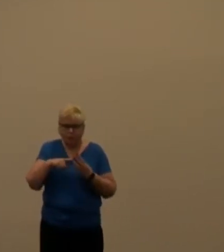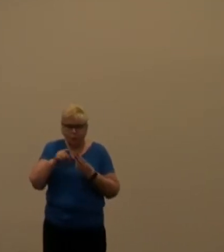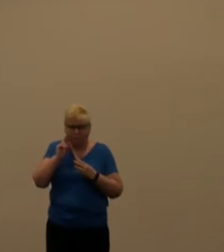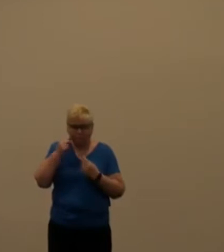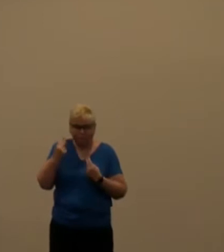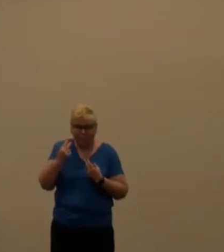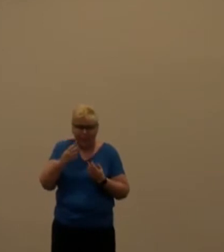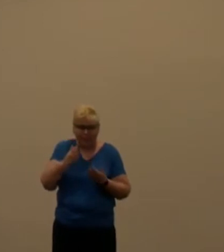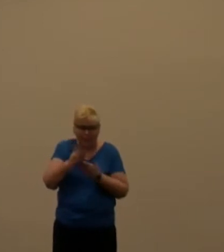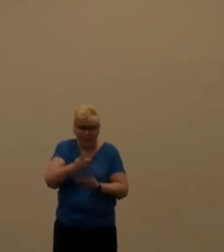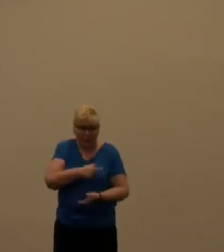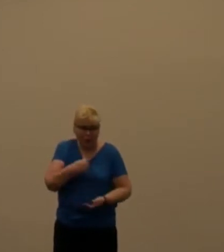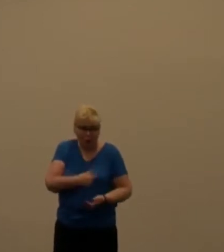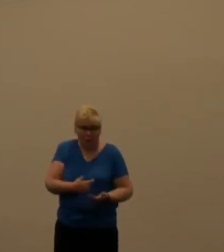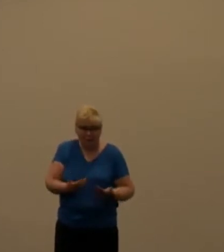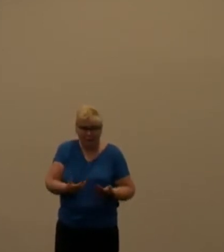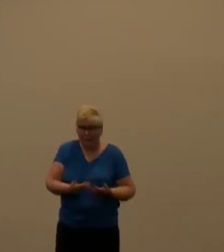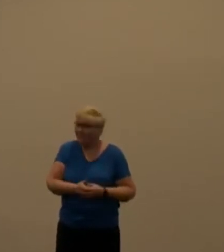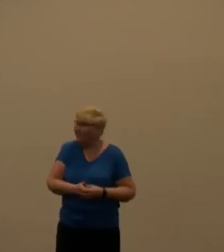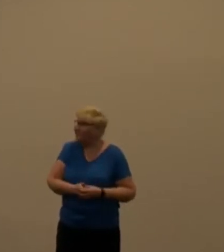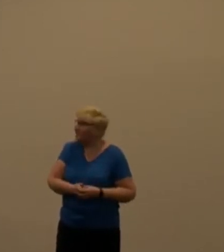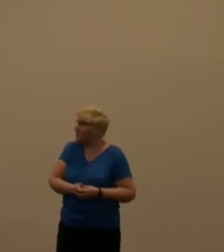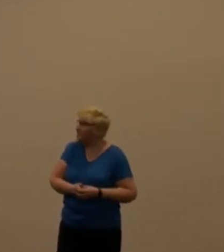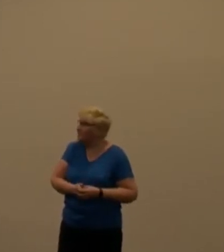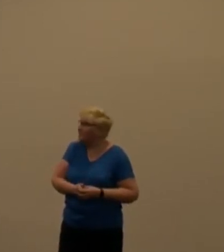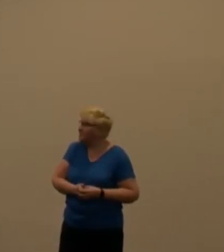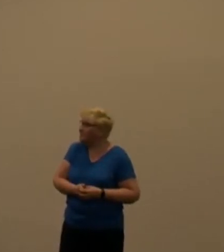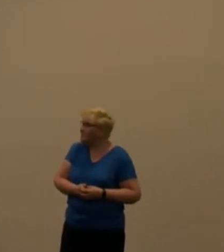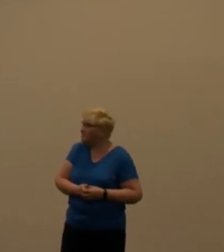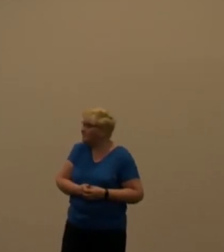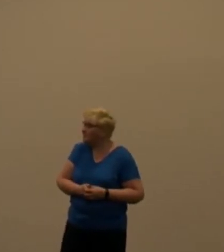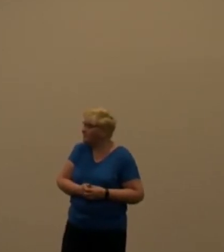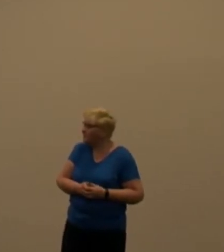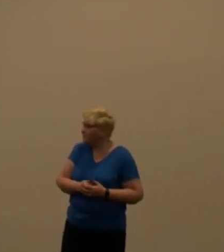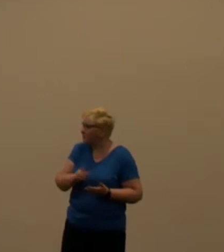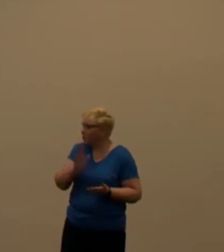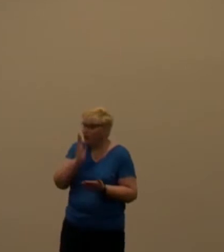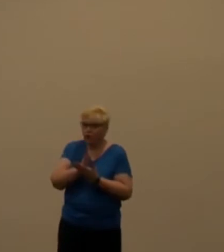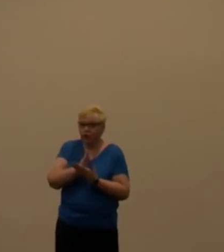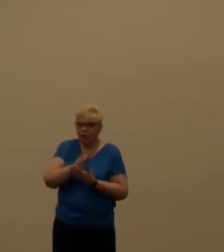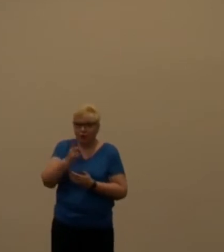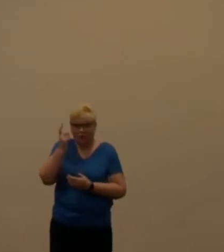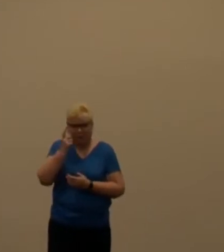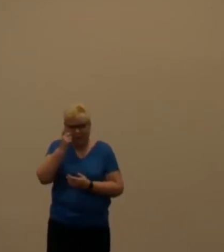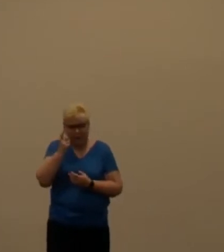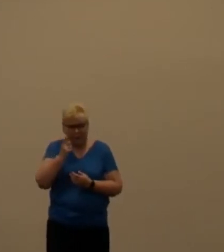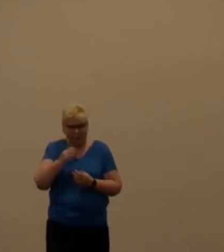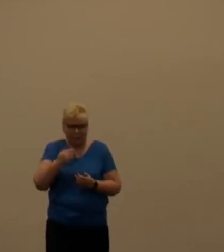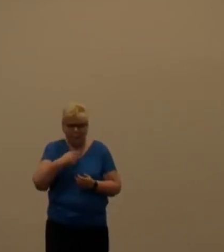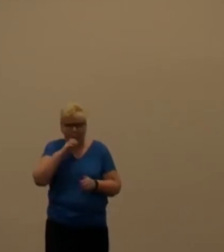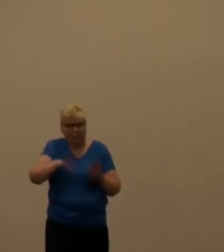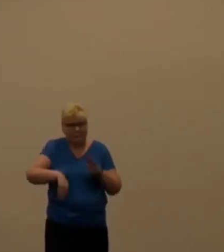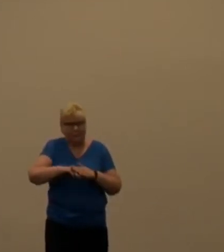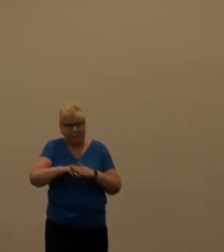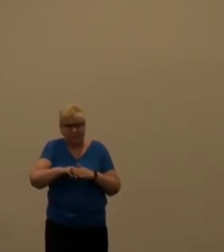honest. Retrospectives and follow-up, be honest. You should not have a boss there. You should not go think about the fact that I'm going to get fired